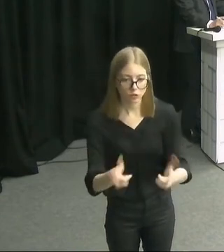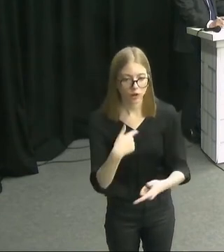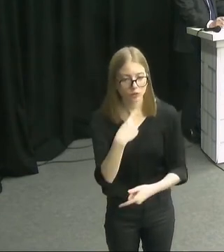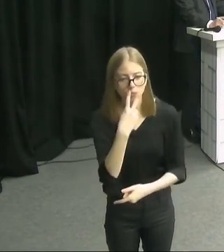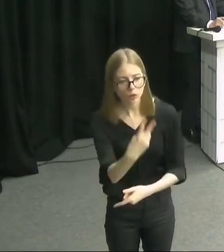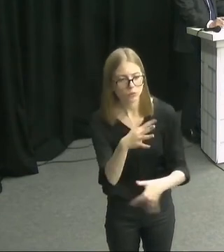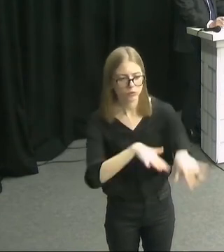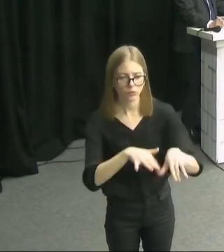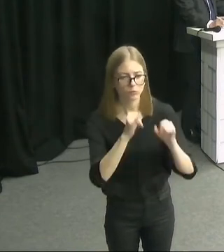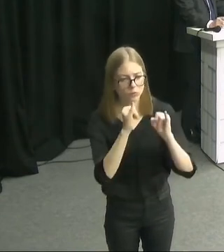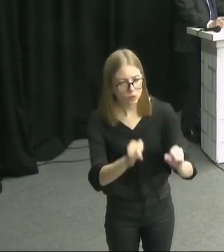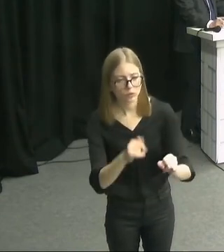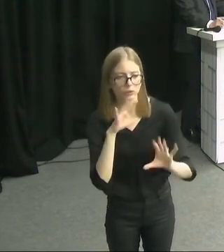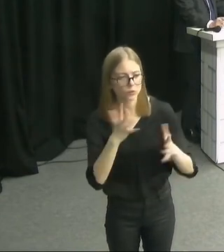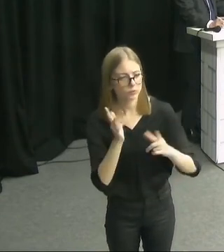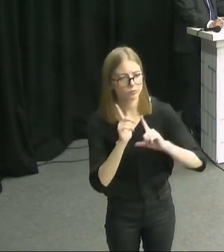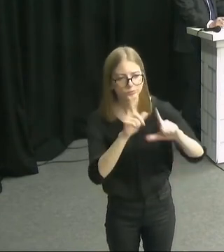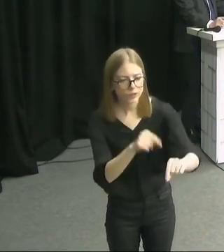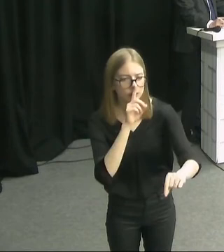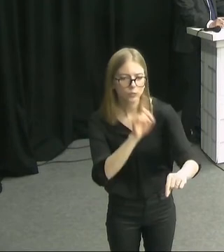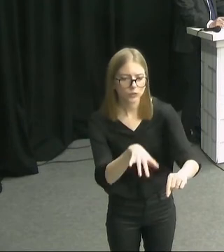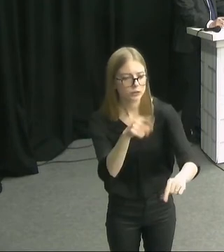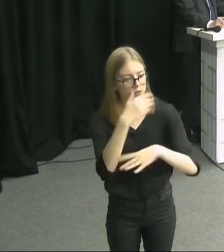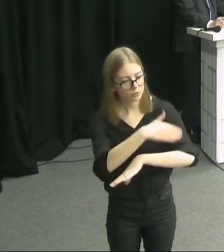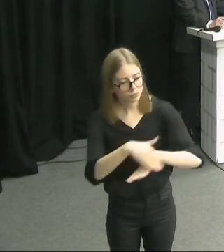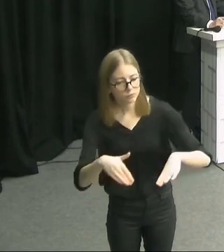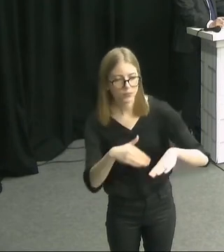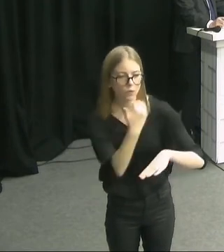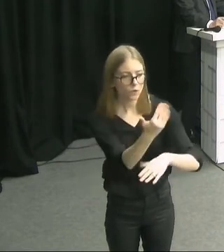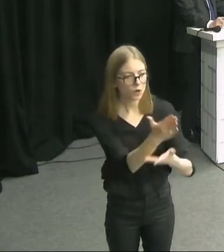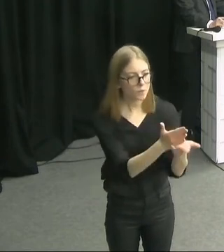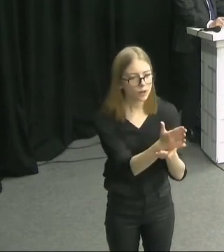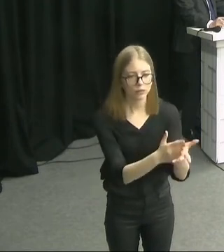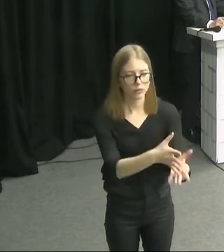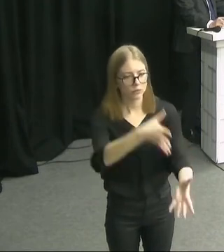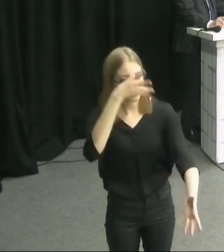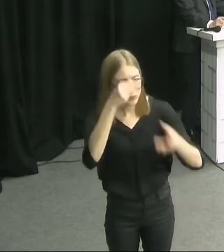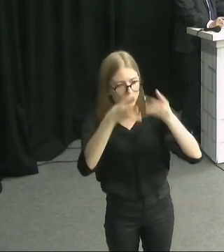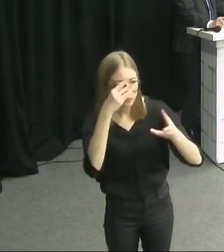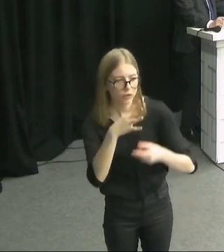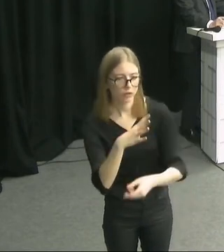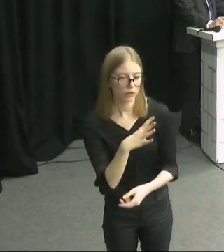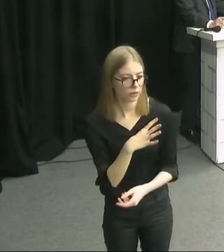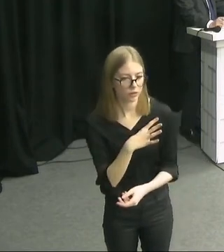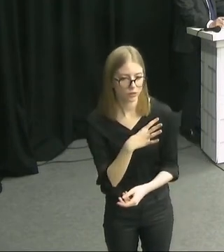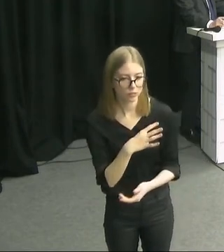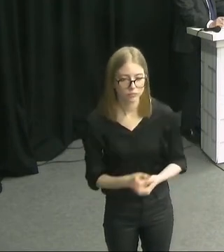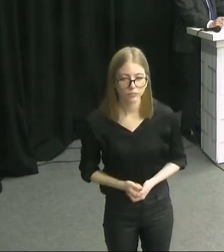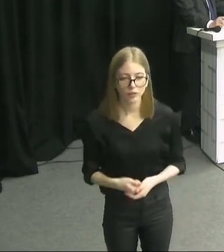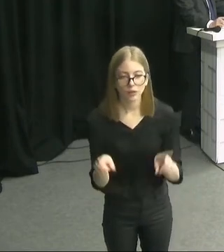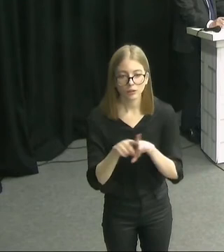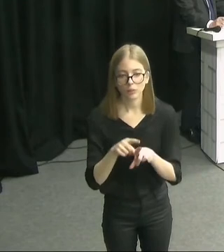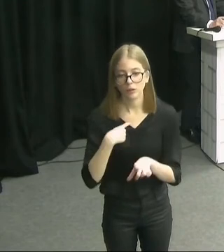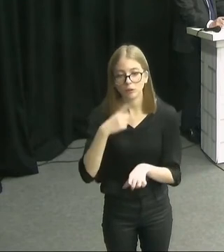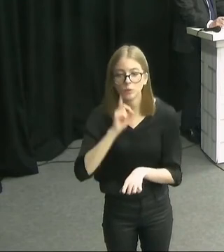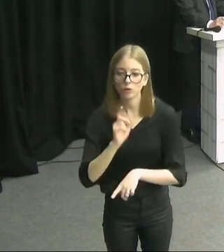jobs. And that well robs them of an opportunity to have unique experiences in other countries and in